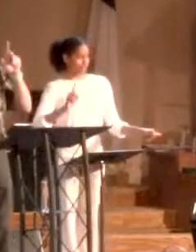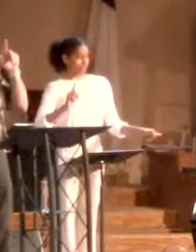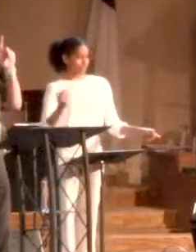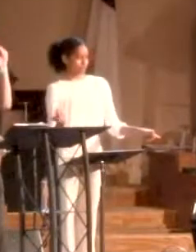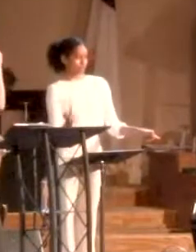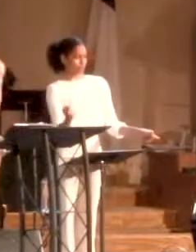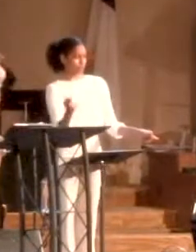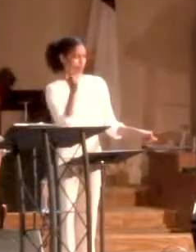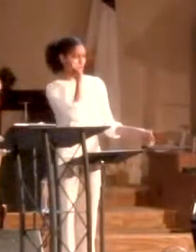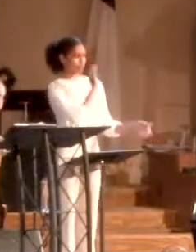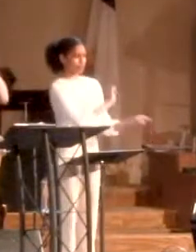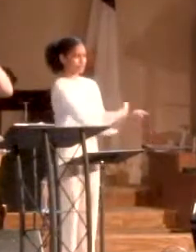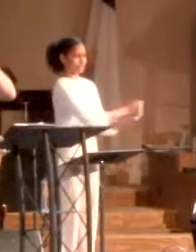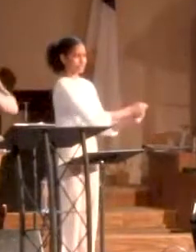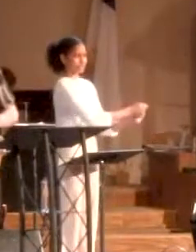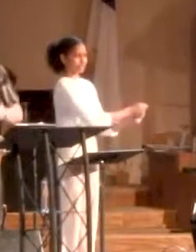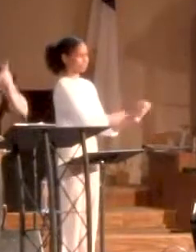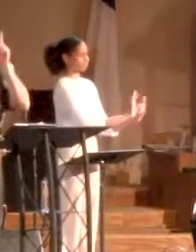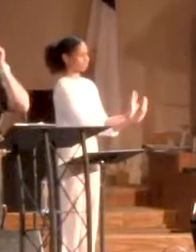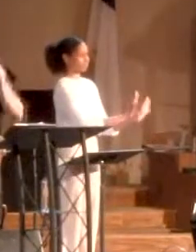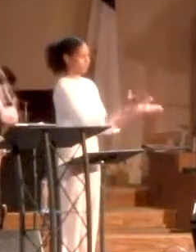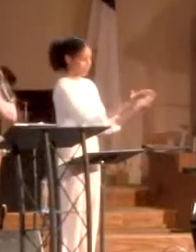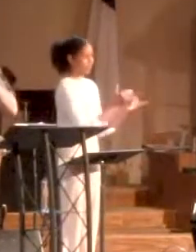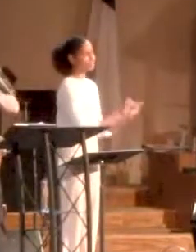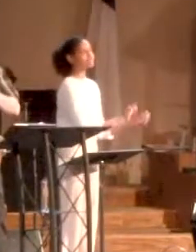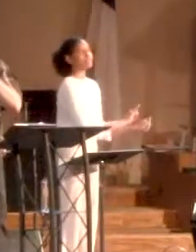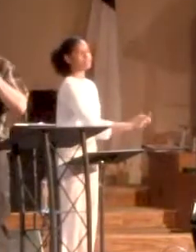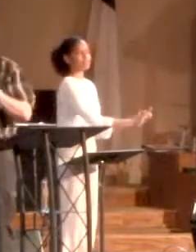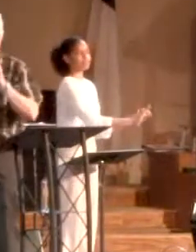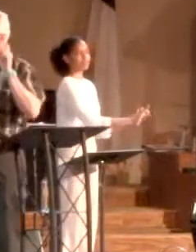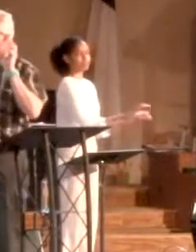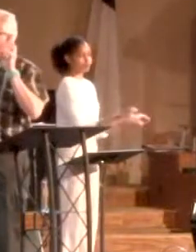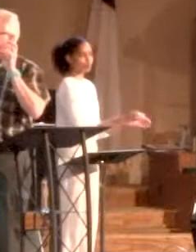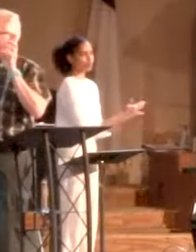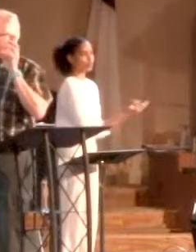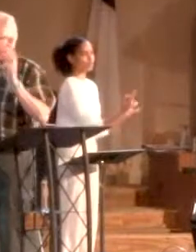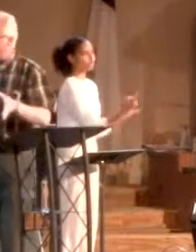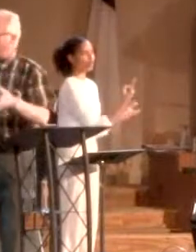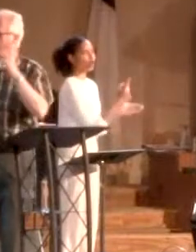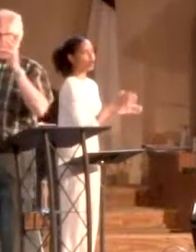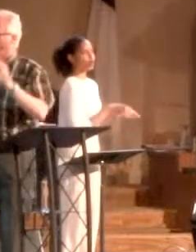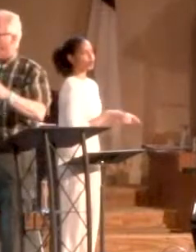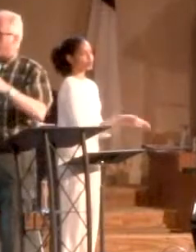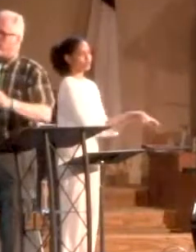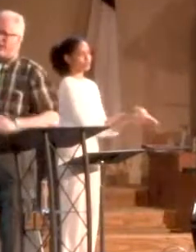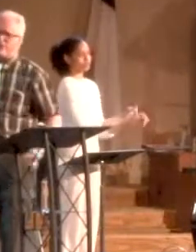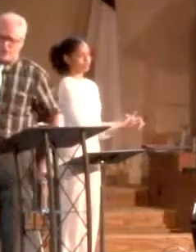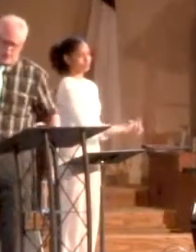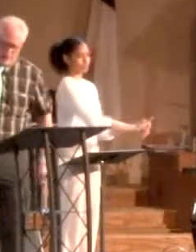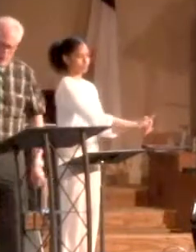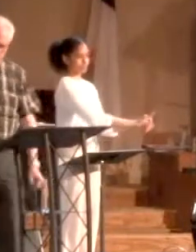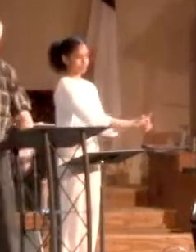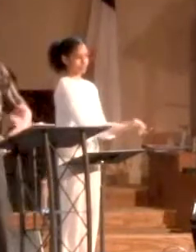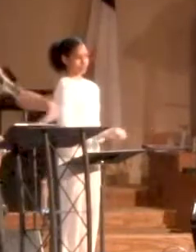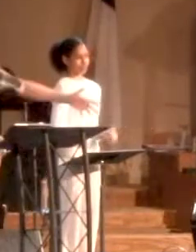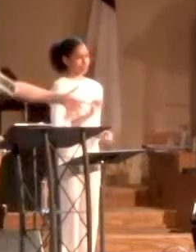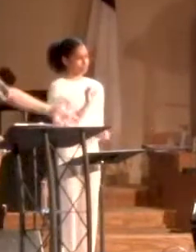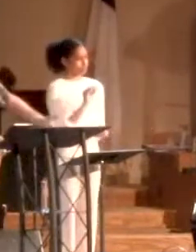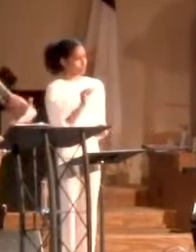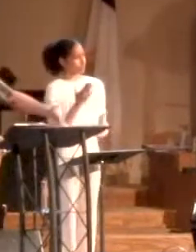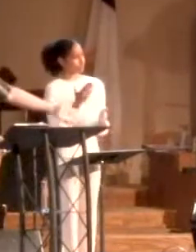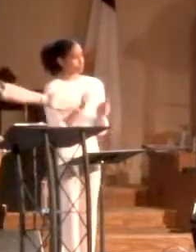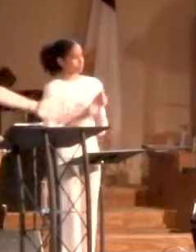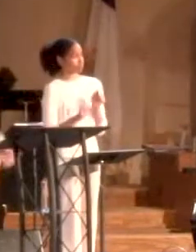Now, that church considered itself to be a friendly and welcoming church, and